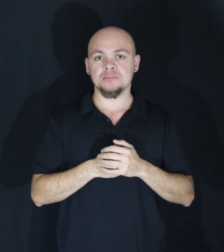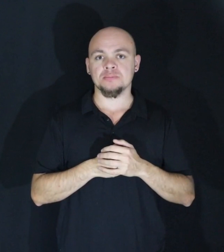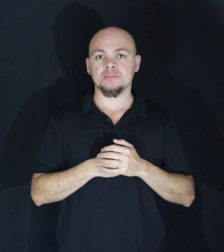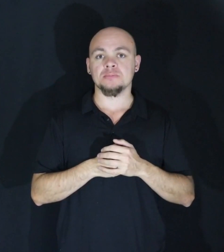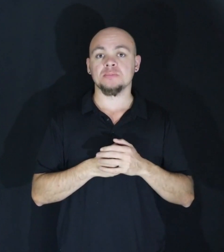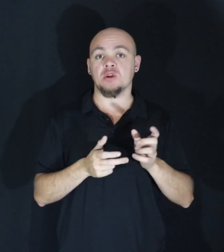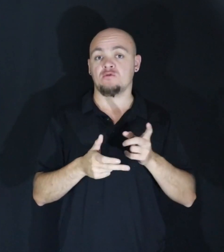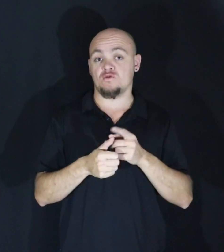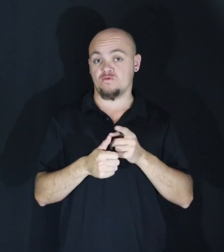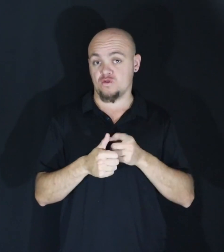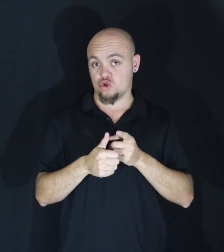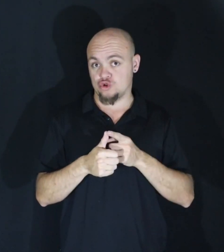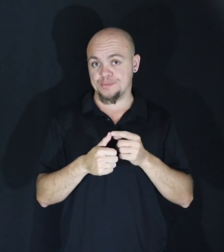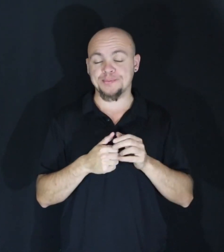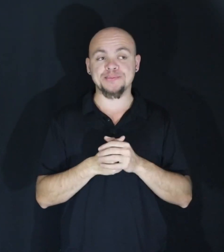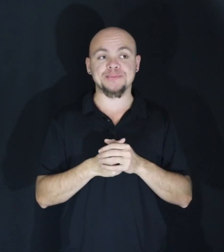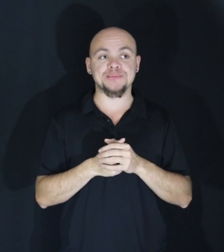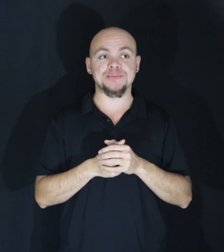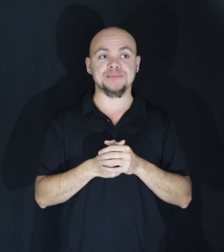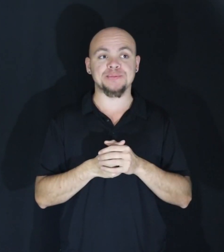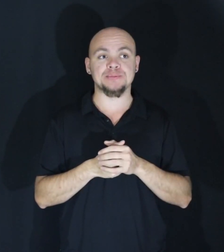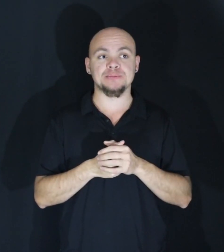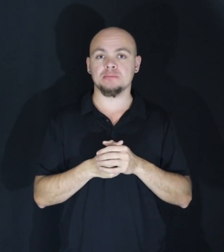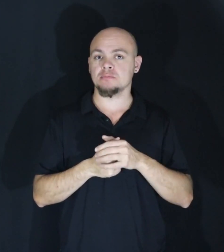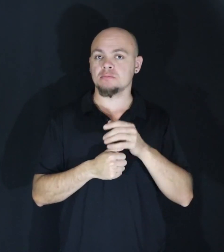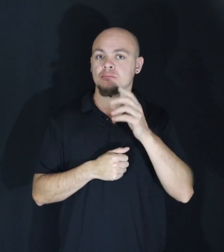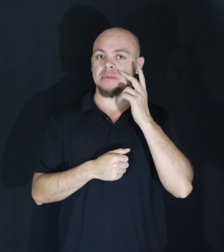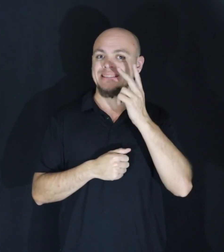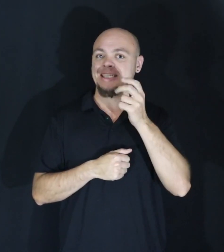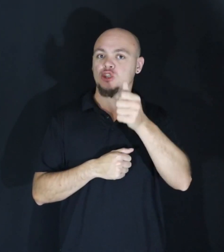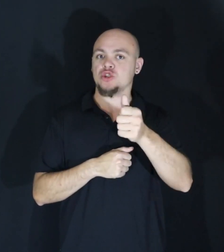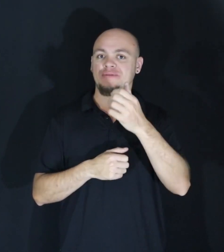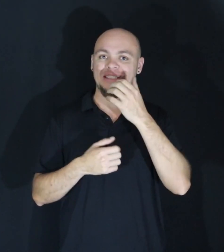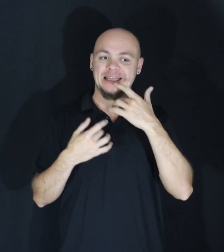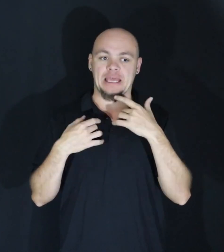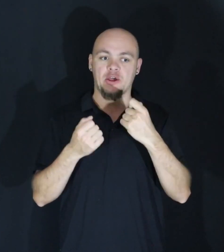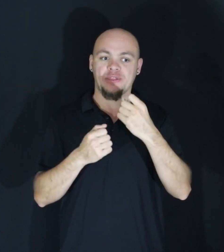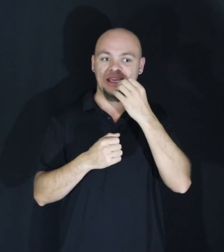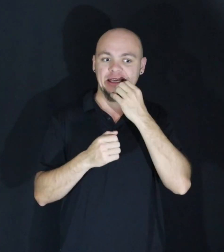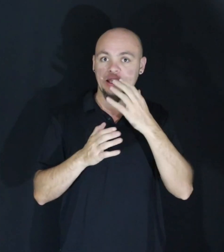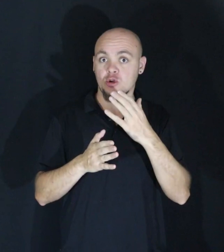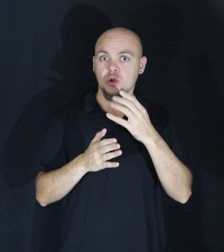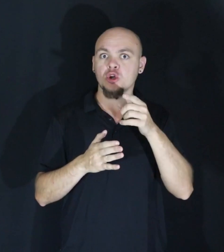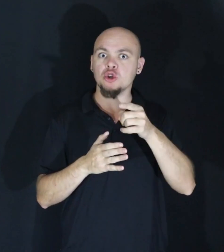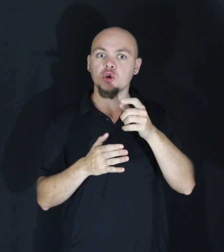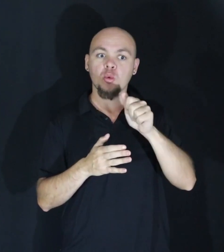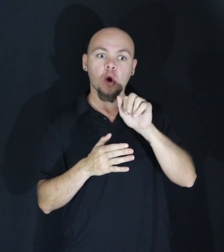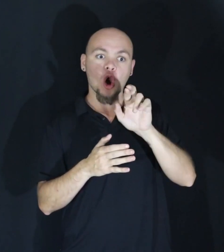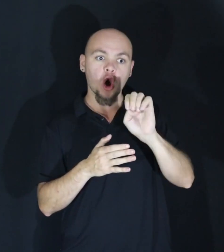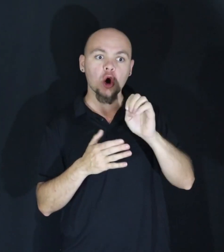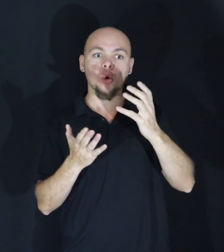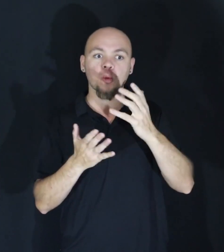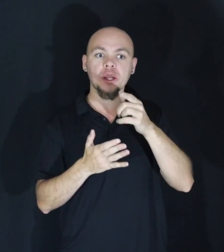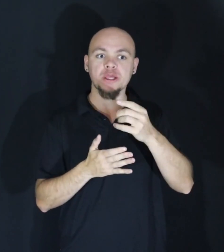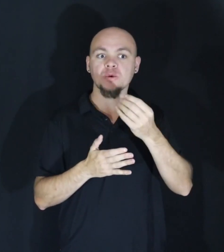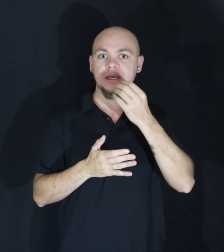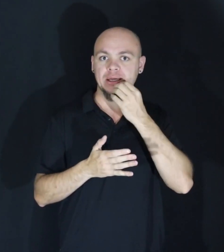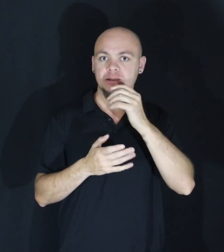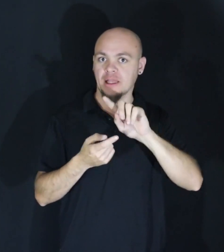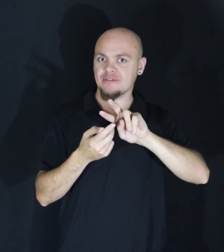Tip number 1, see yourself as a healthy eater. You know the expression, you are what you eat? Well, let's turn that